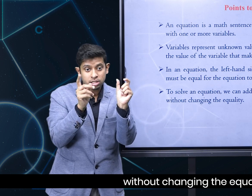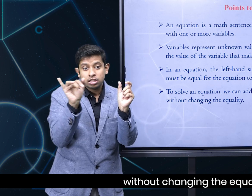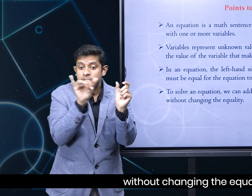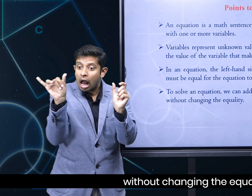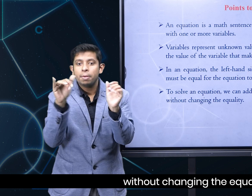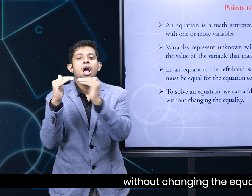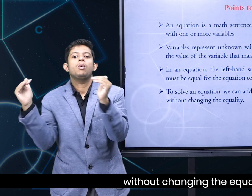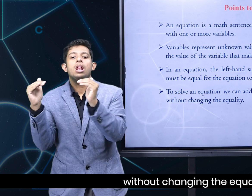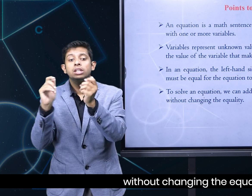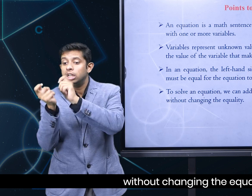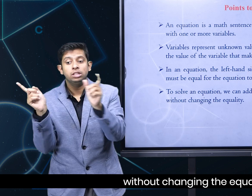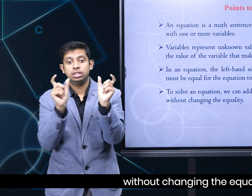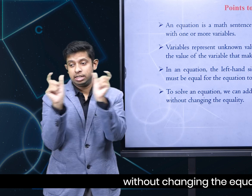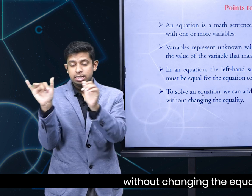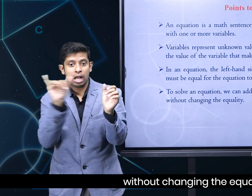without changing the equality.